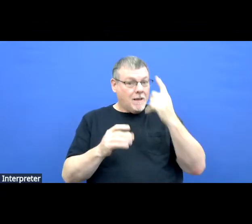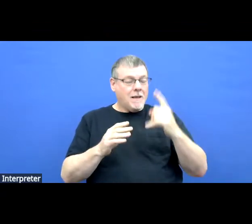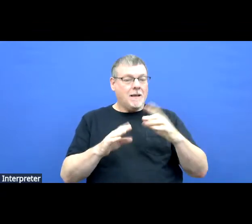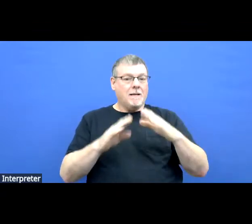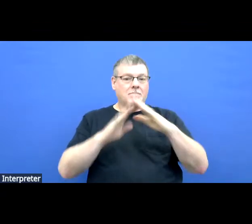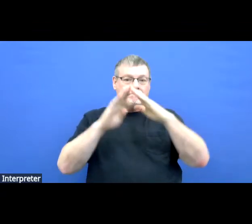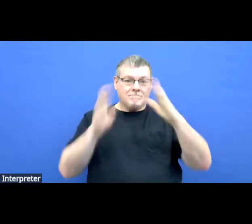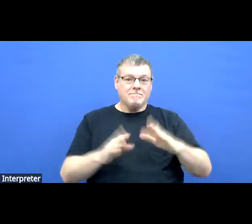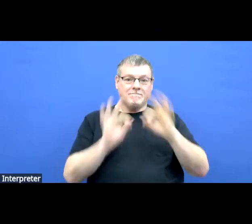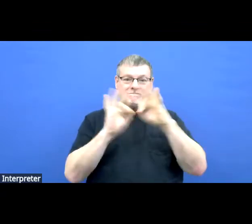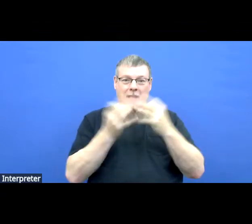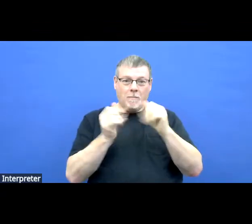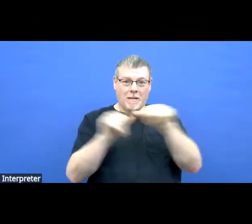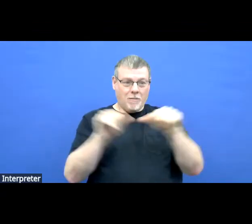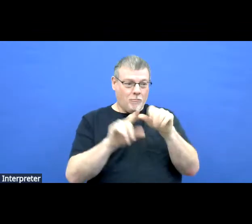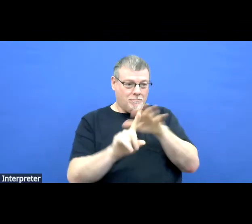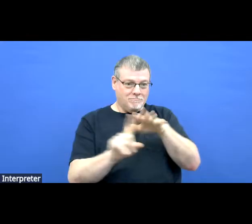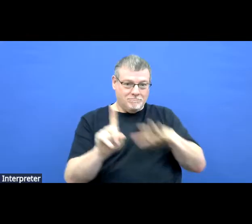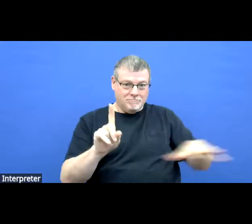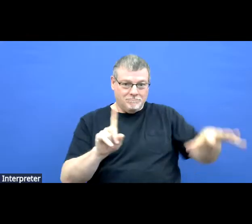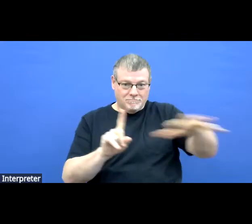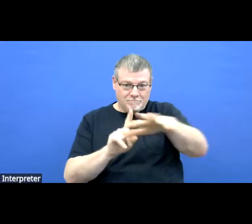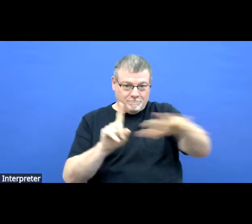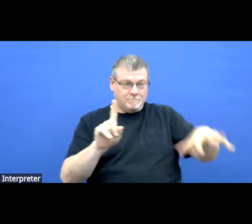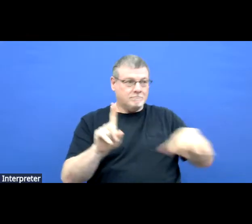are the types of things we would put on there.